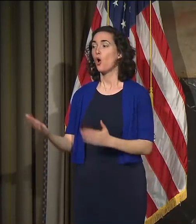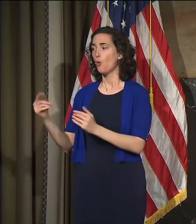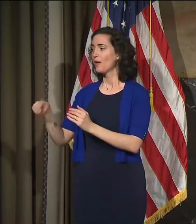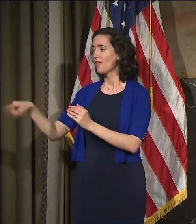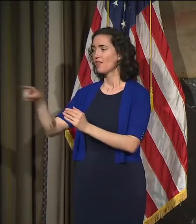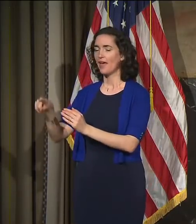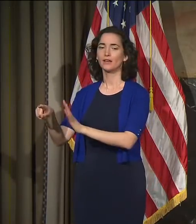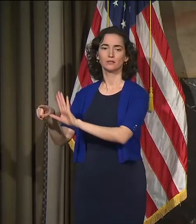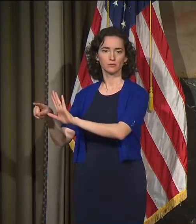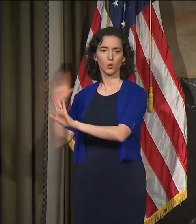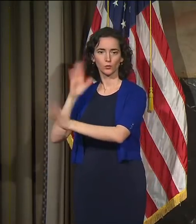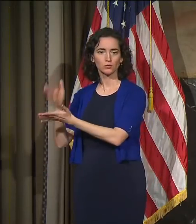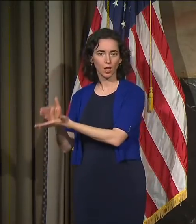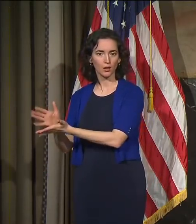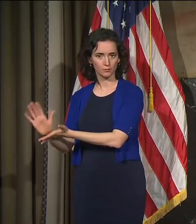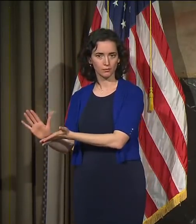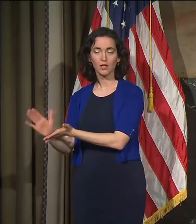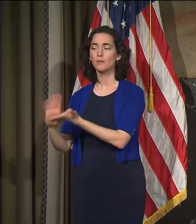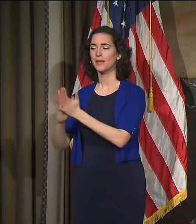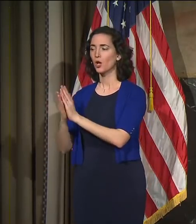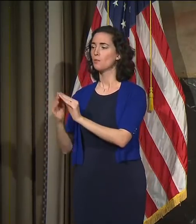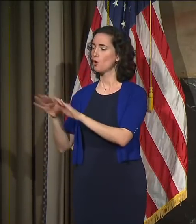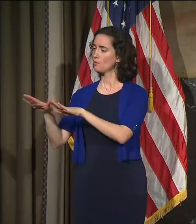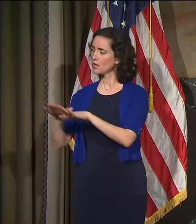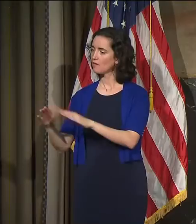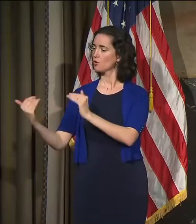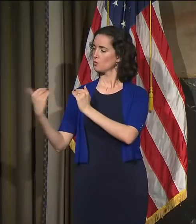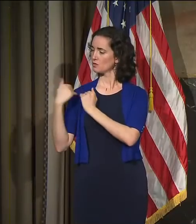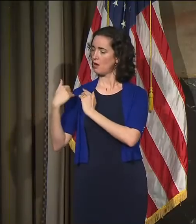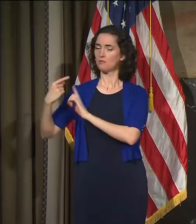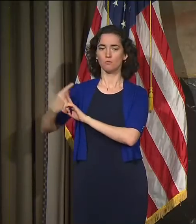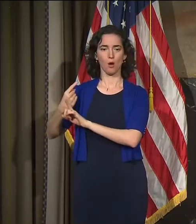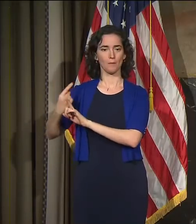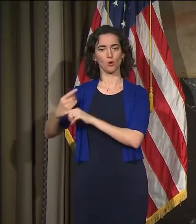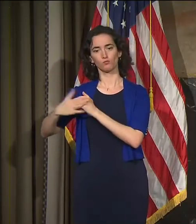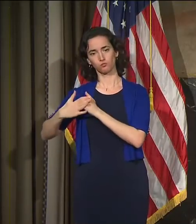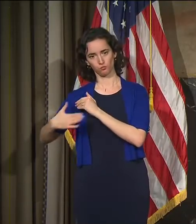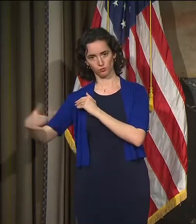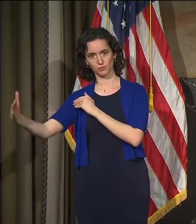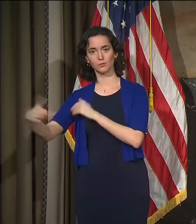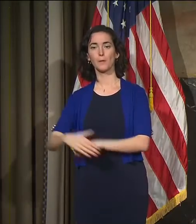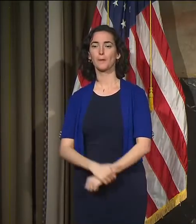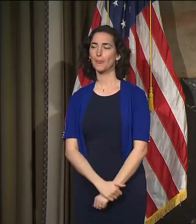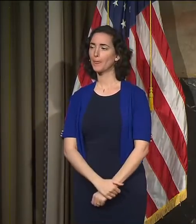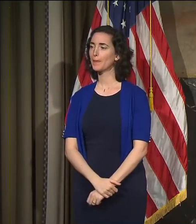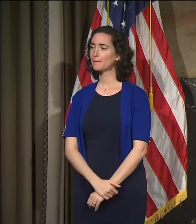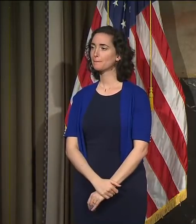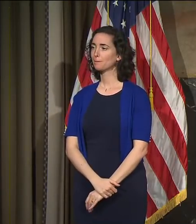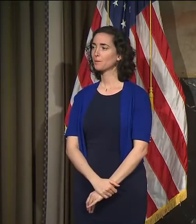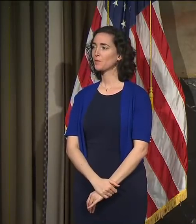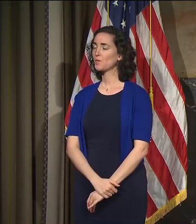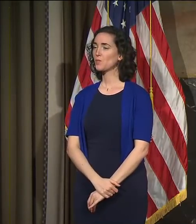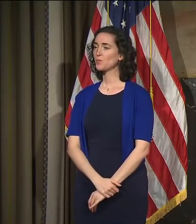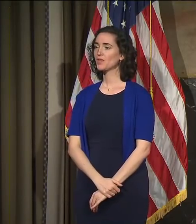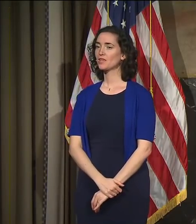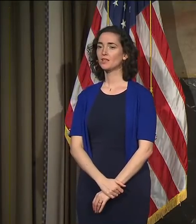won't, and they will become more responsible from this point forward. I